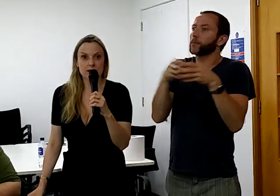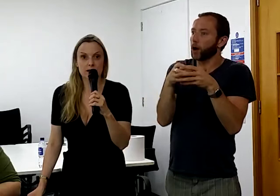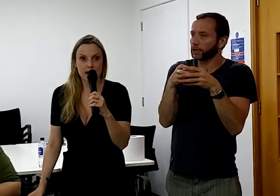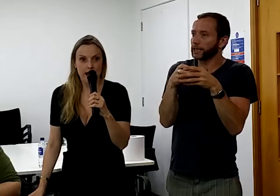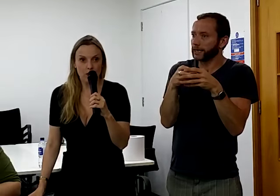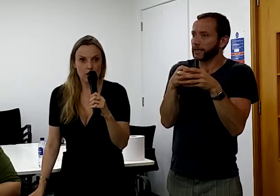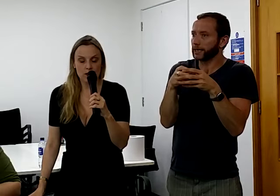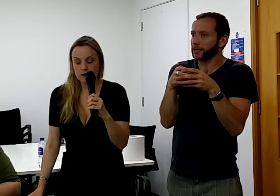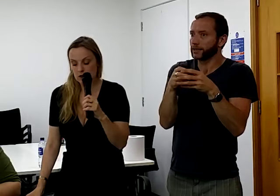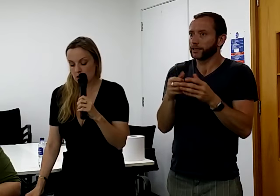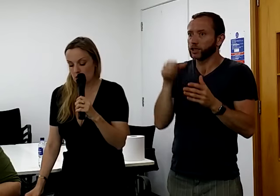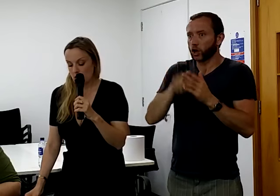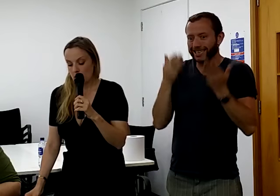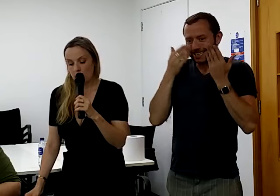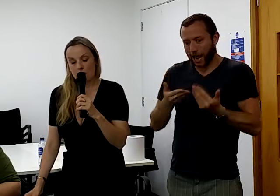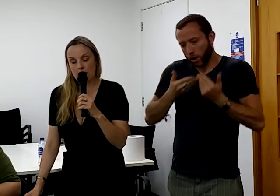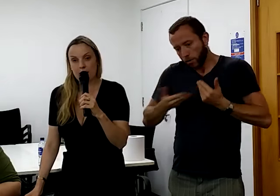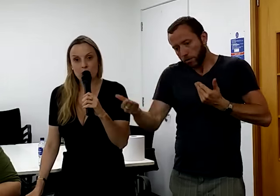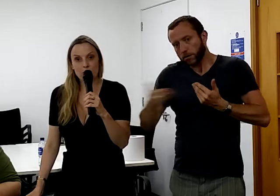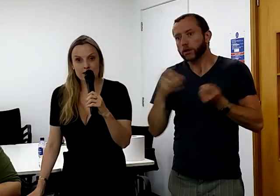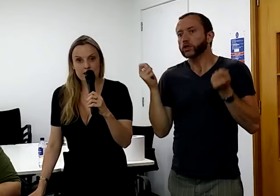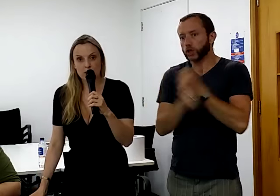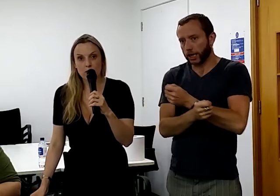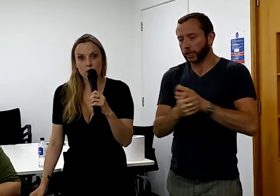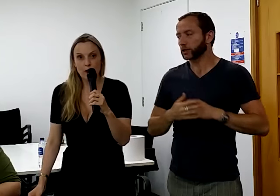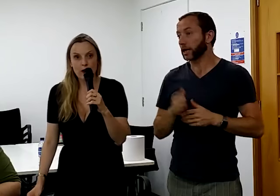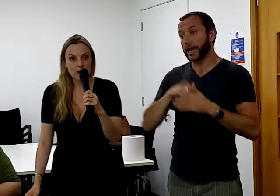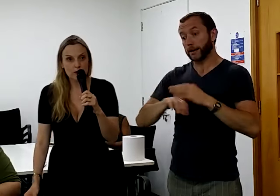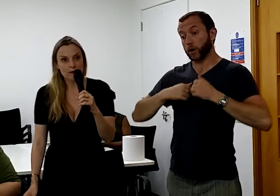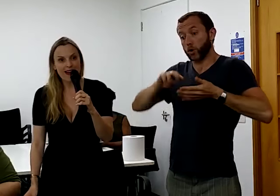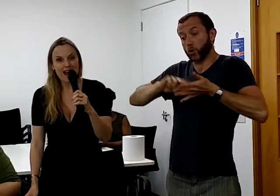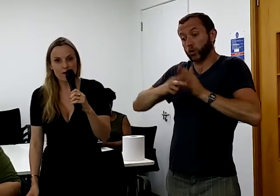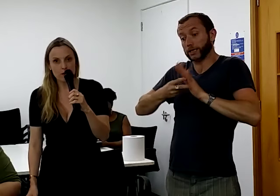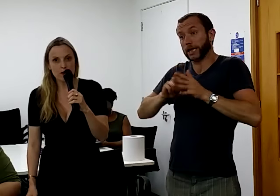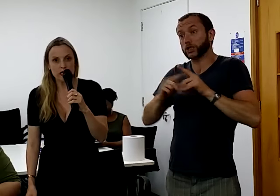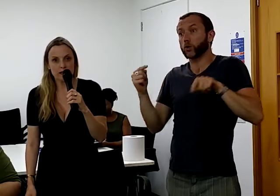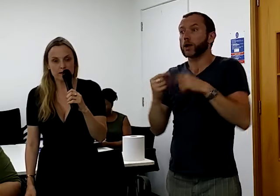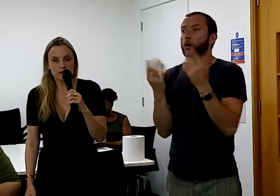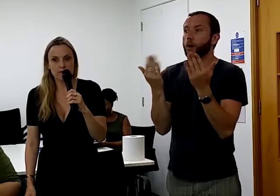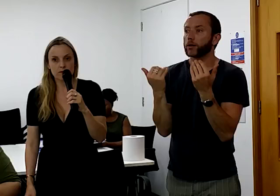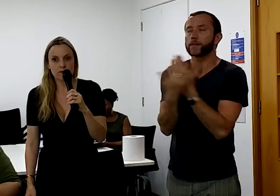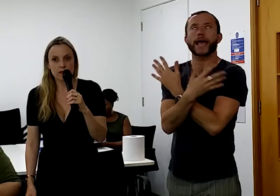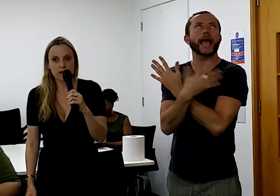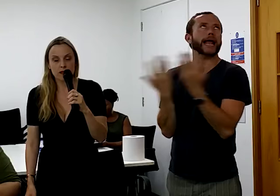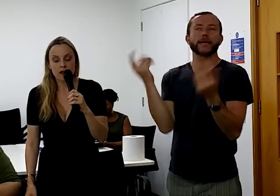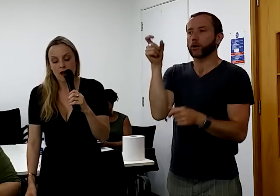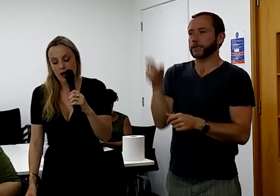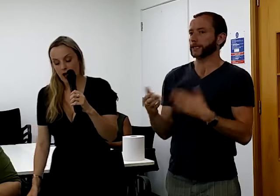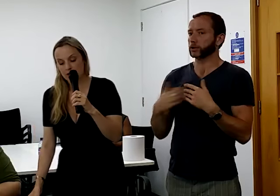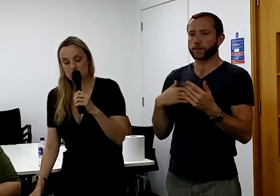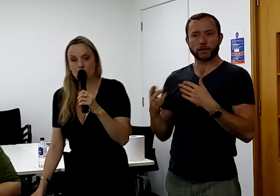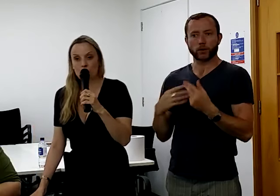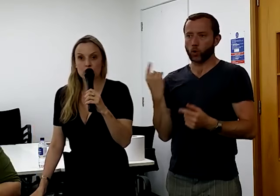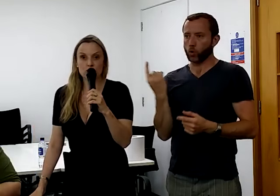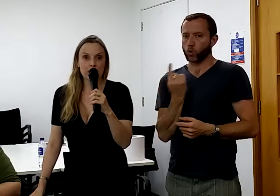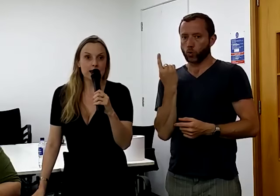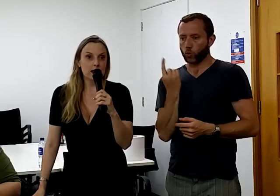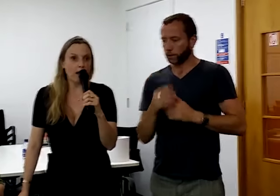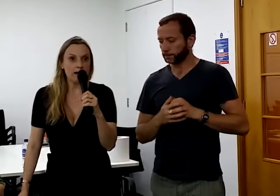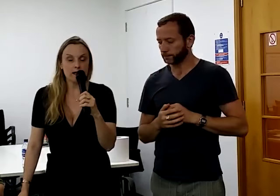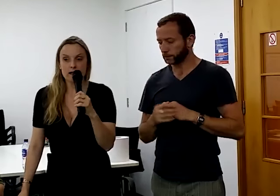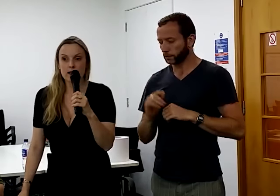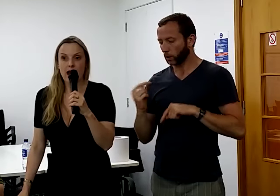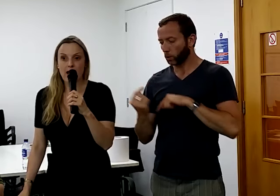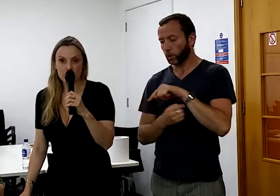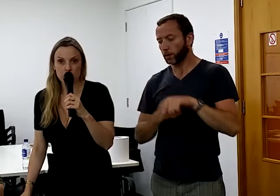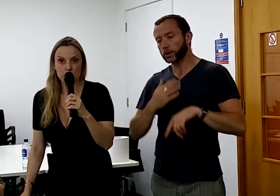It changes now. In Momentum, we welcome everybody. And we would